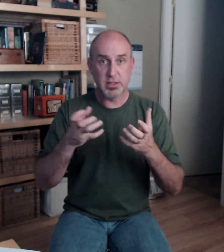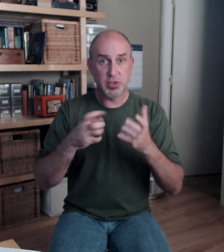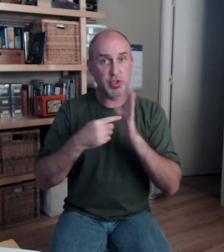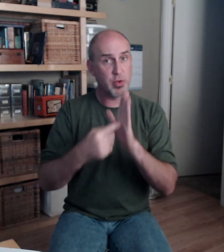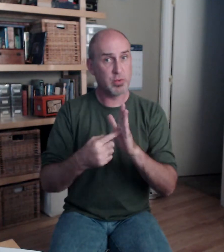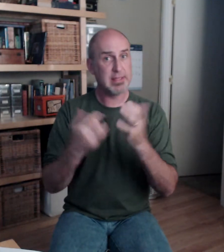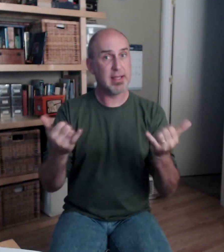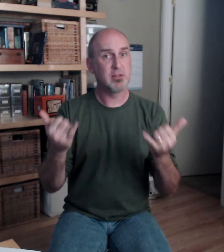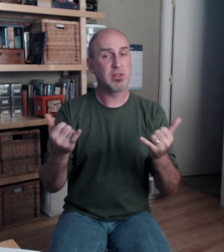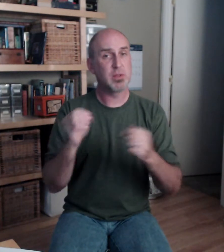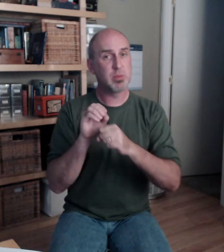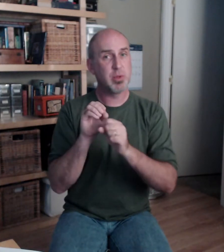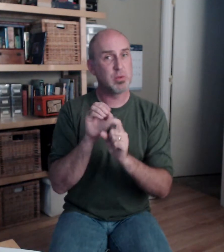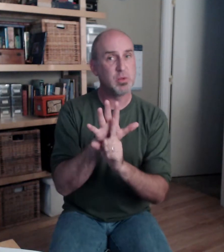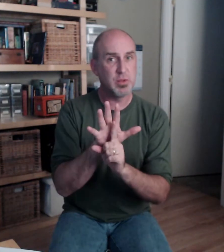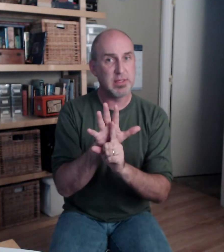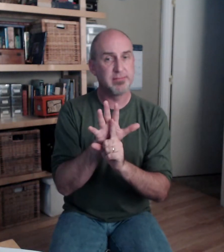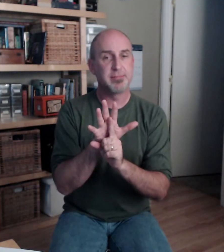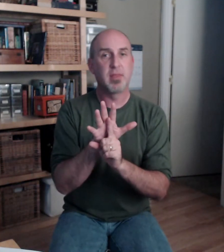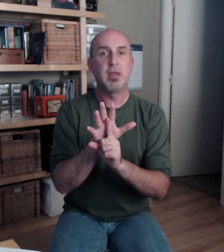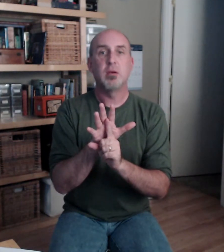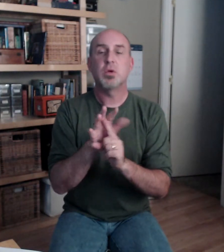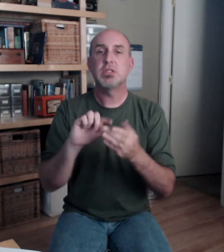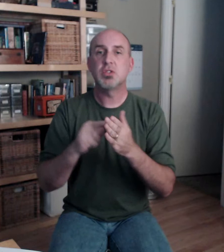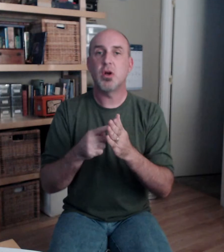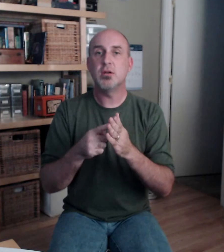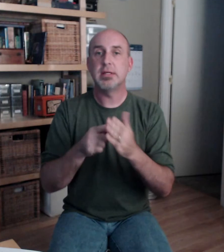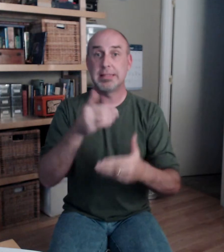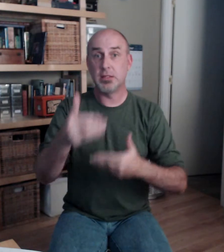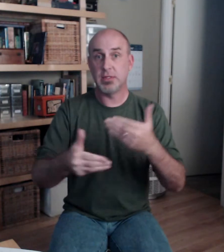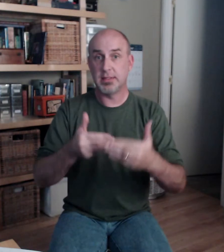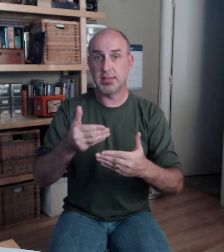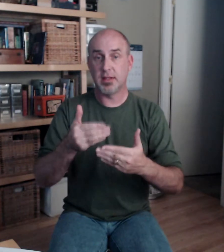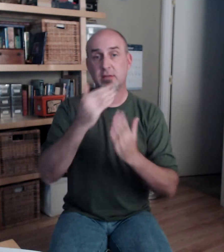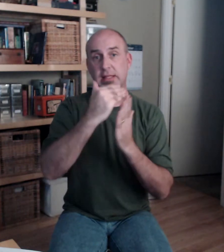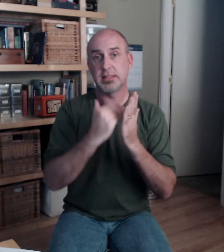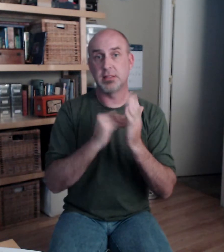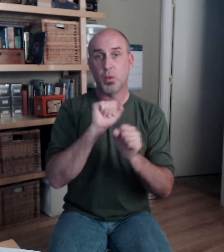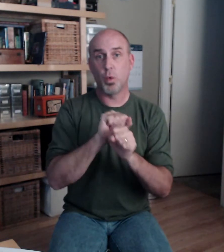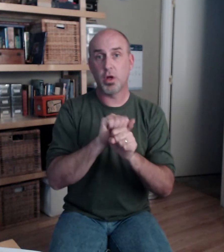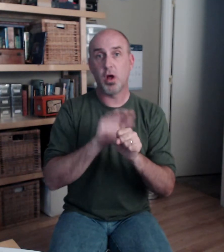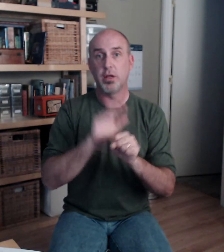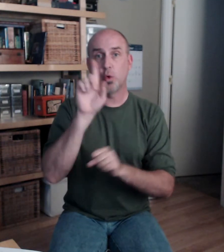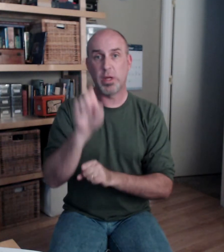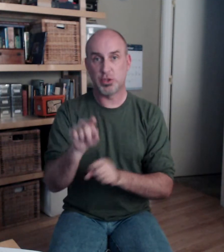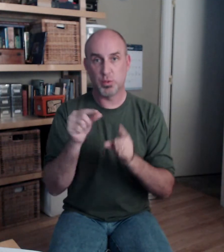to show today, just to expose you to it. We're going to start a series of lessons that work on question